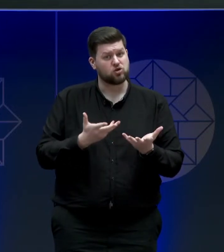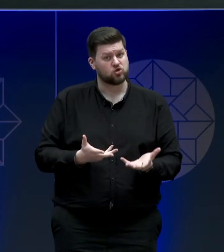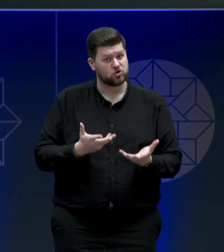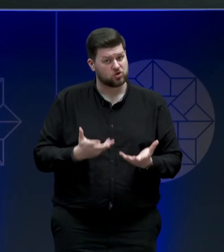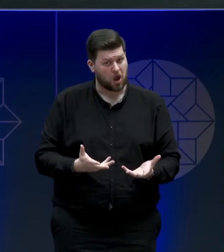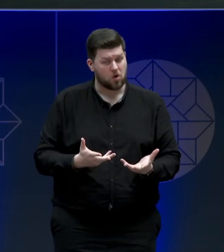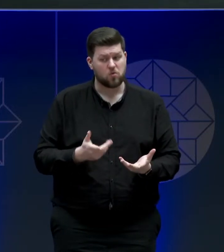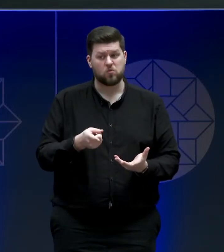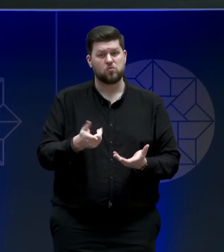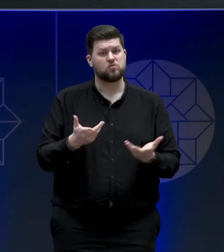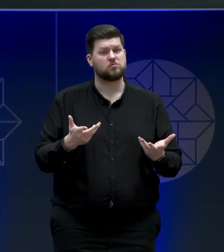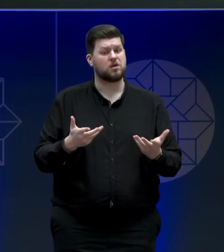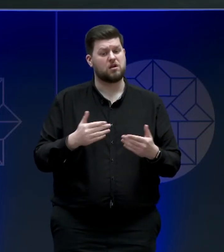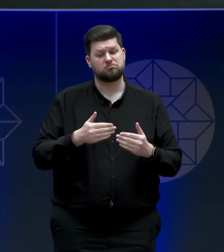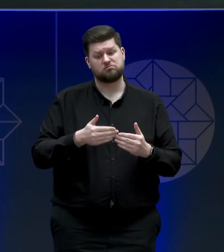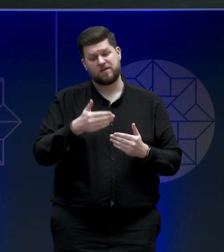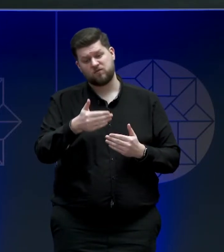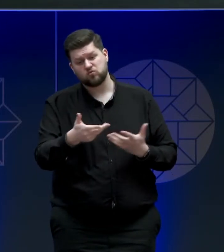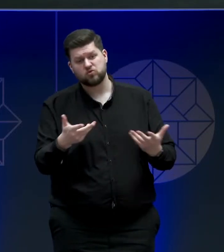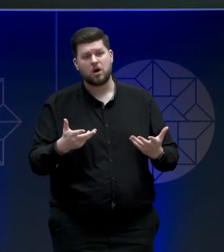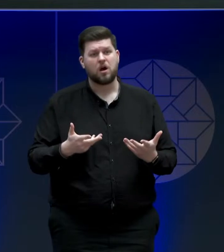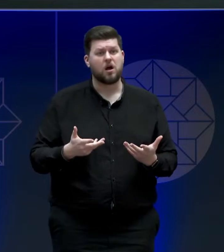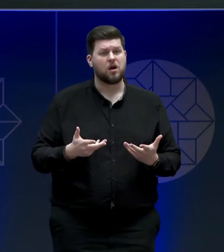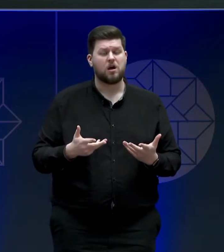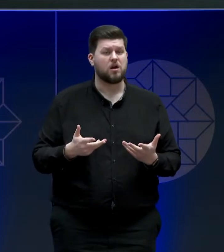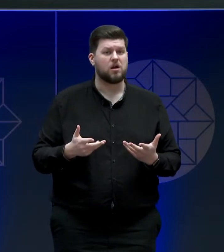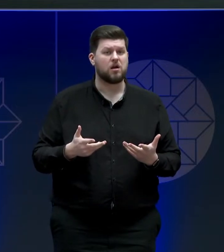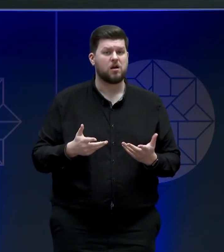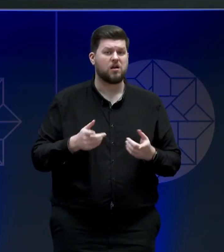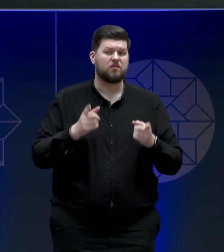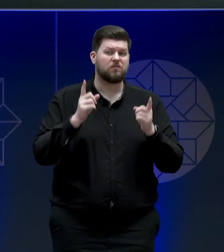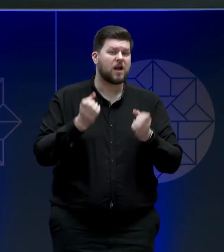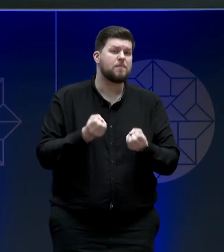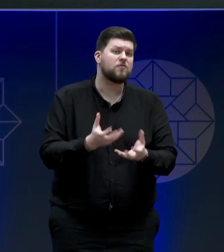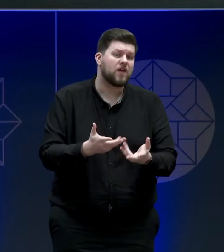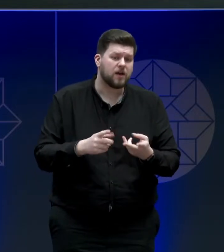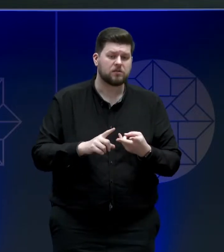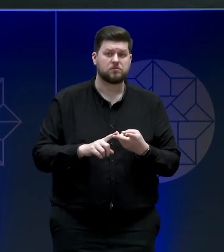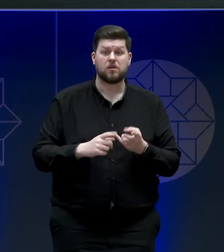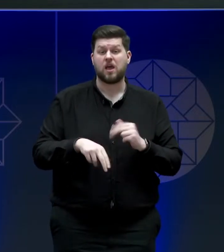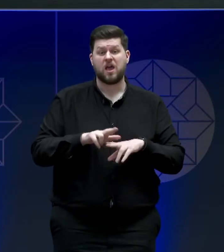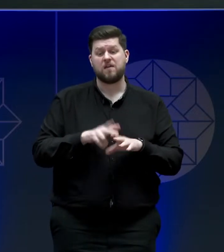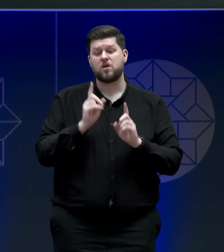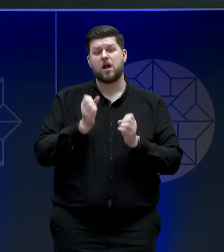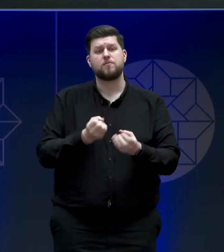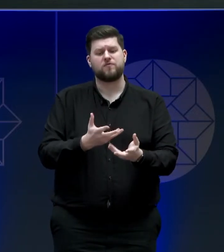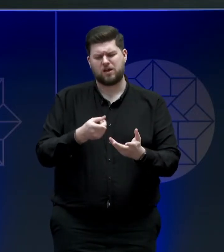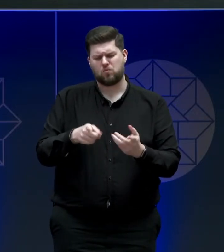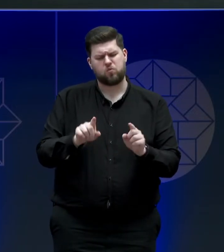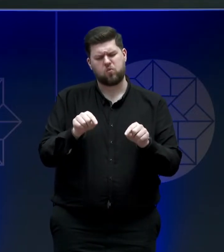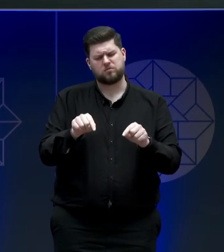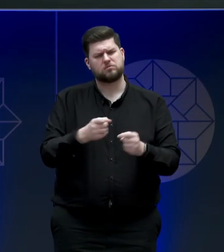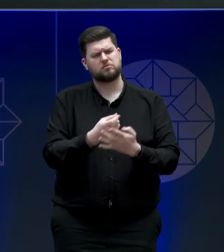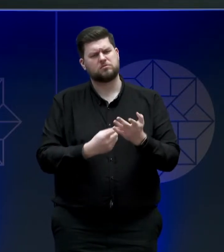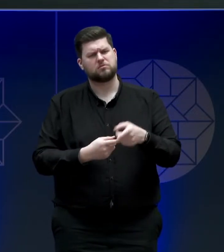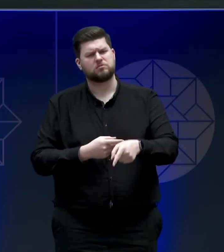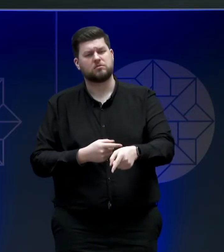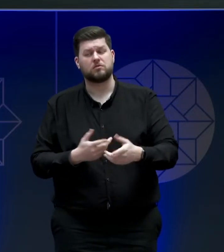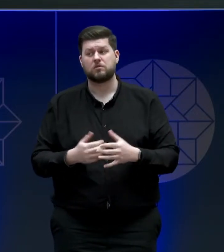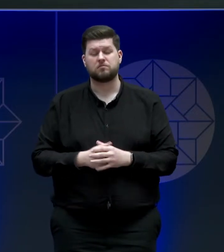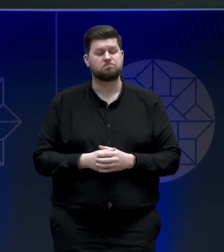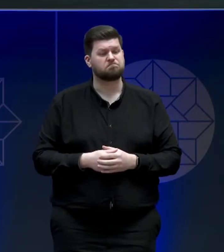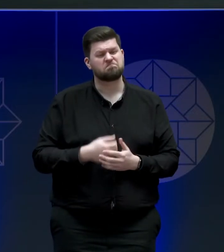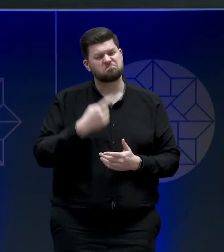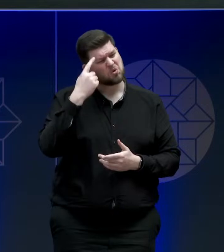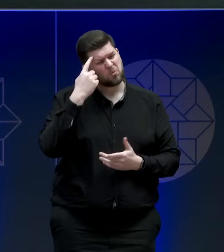to in future? And if so, what might they be? I don't think that's got to be the case, but I do